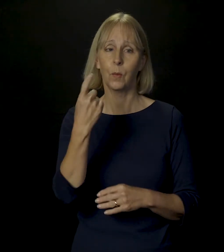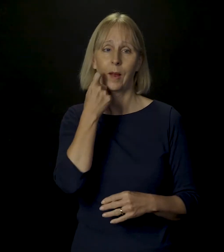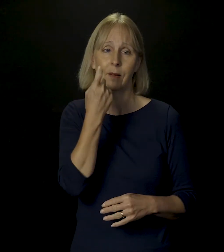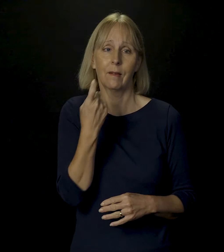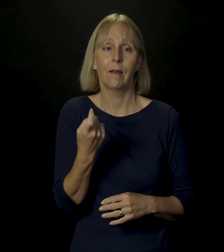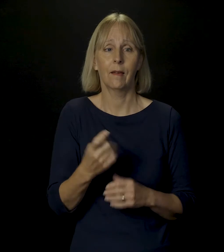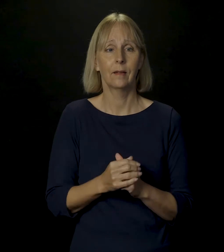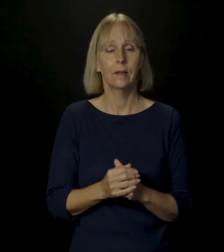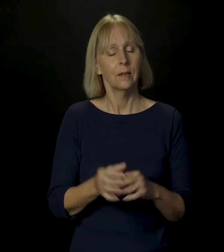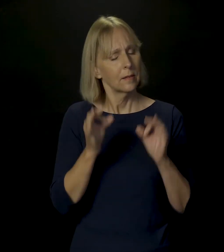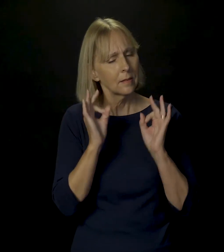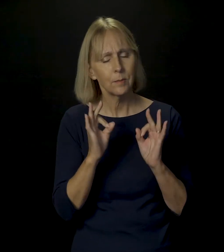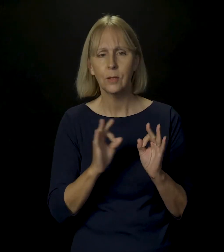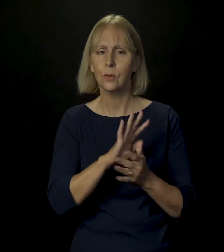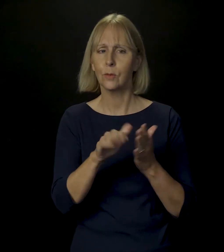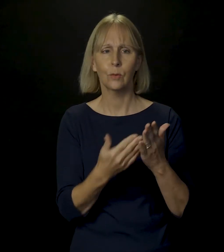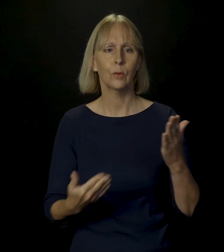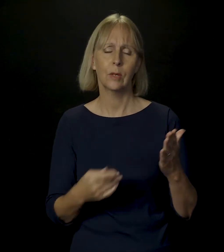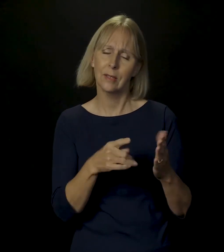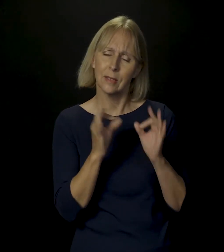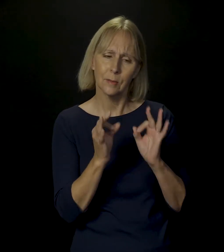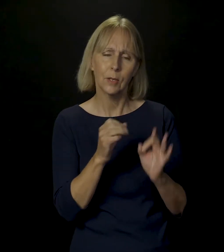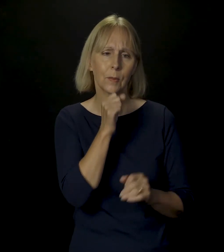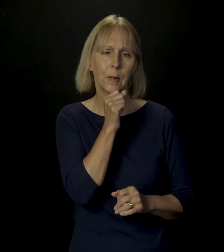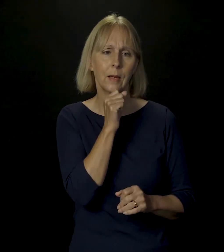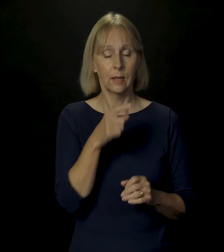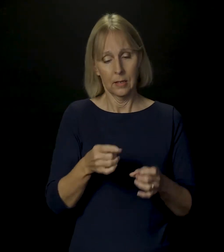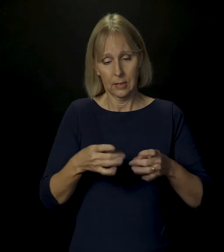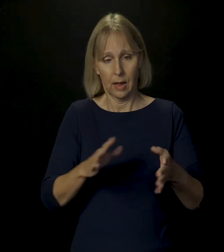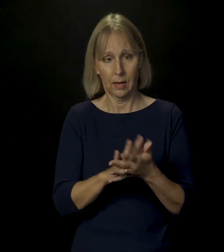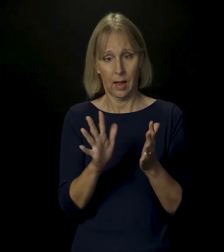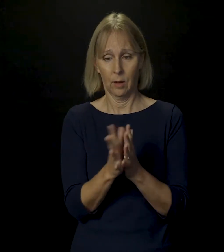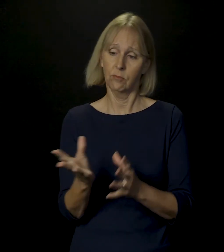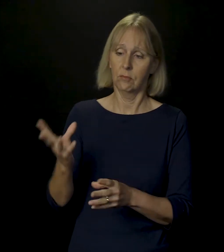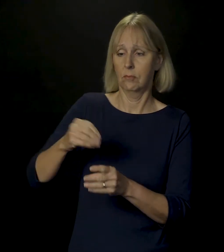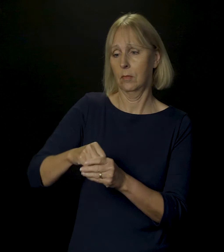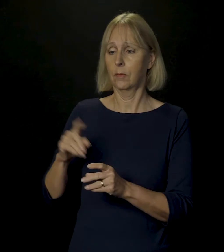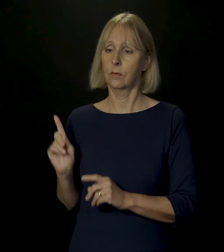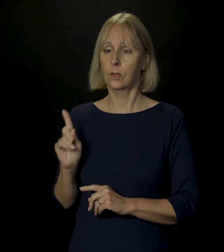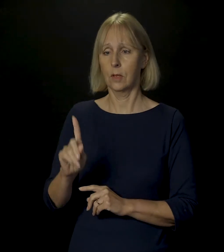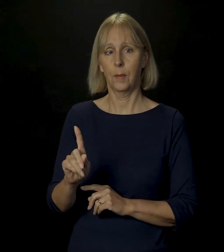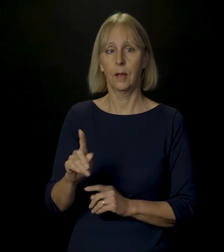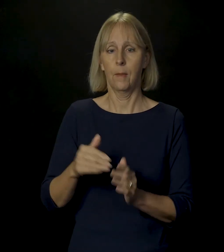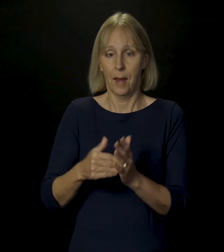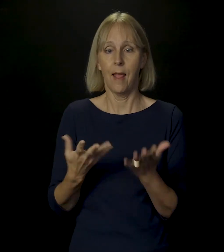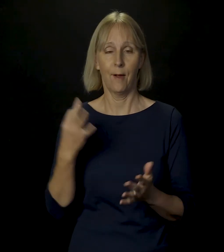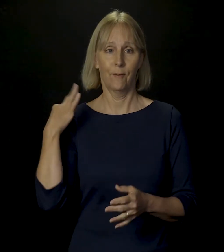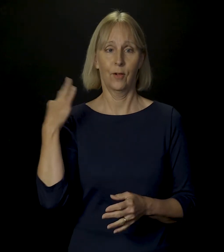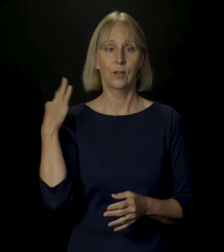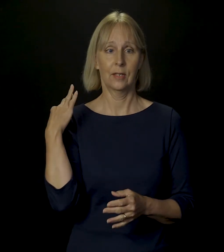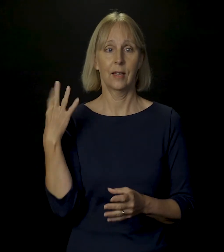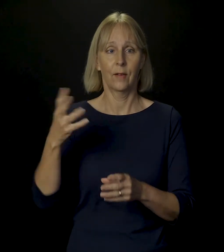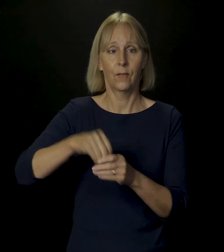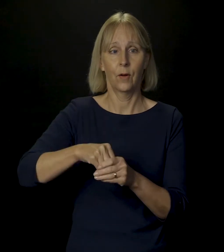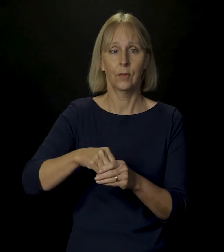is a really Special story Of a special guy Jase began As one of our participants And now He's one of our volunteers And to be honest